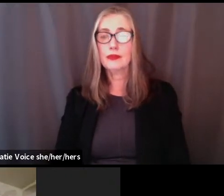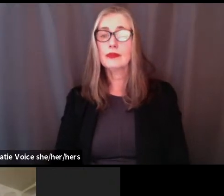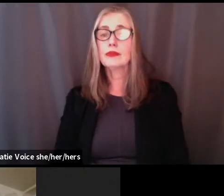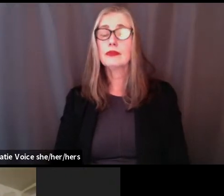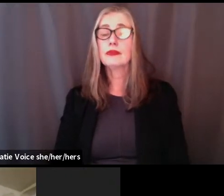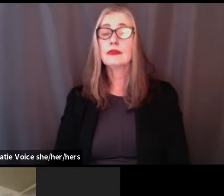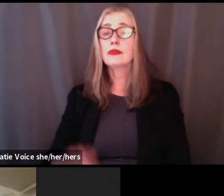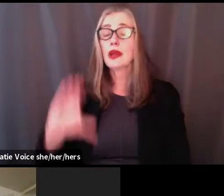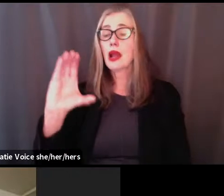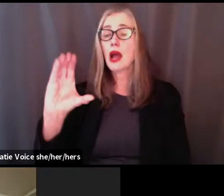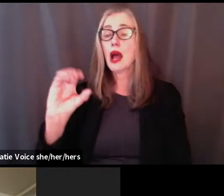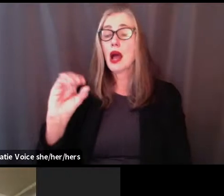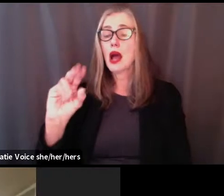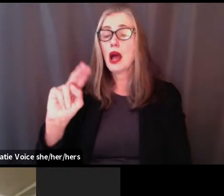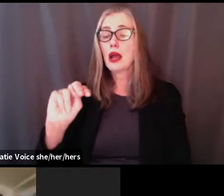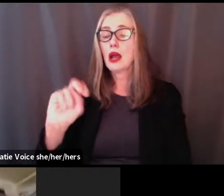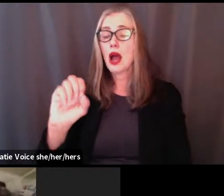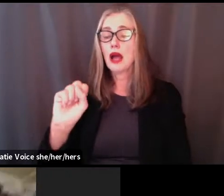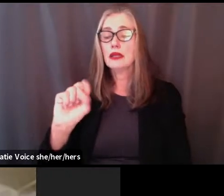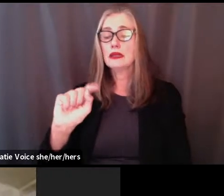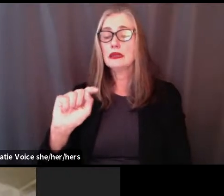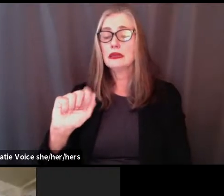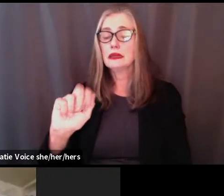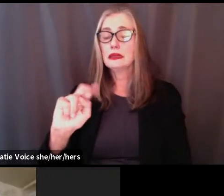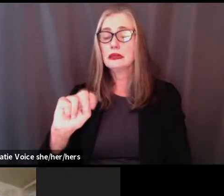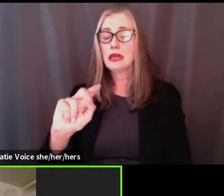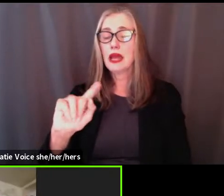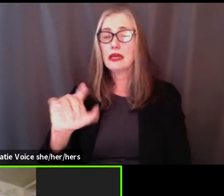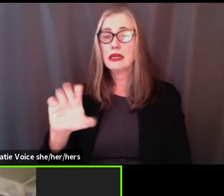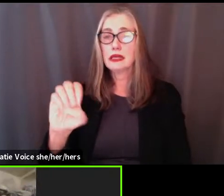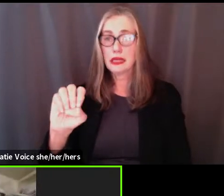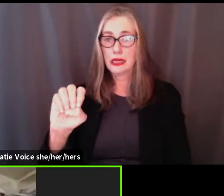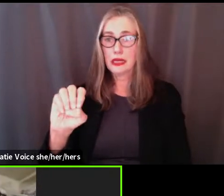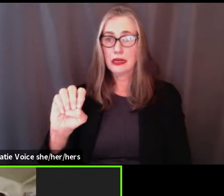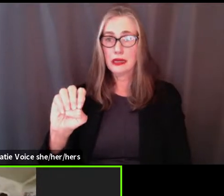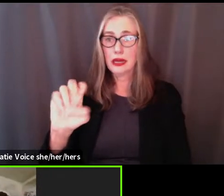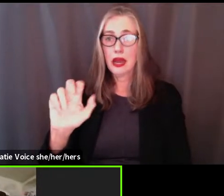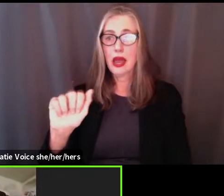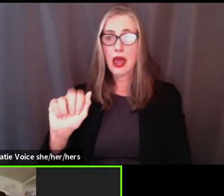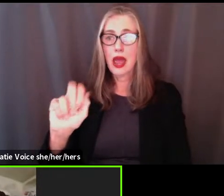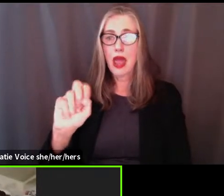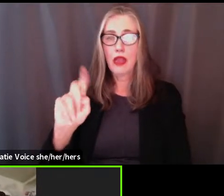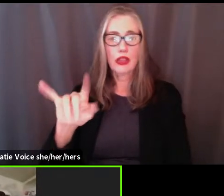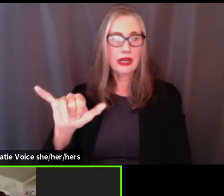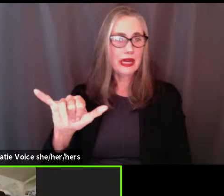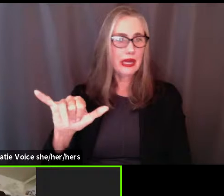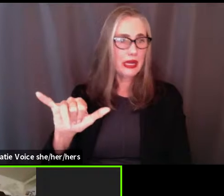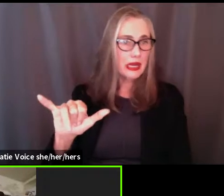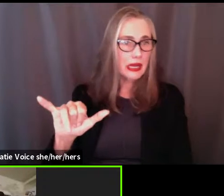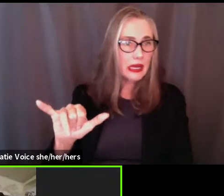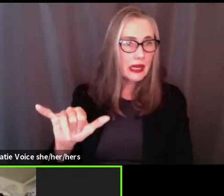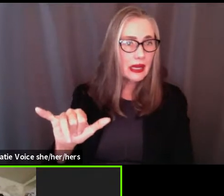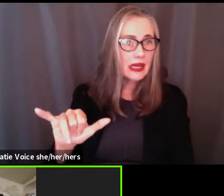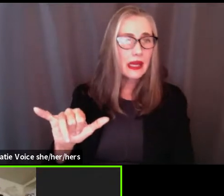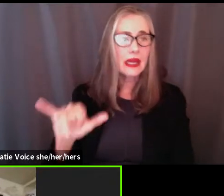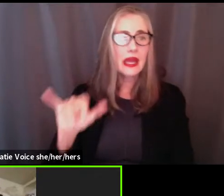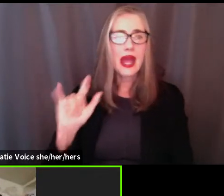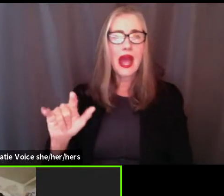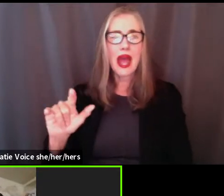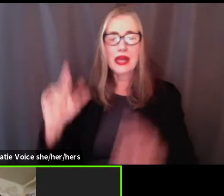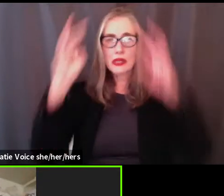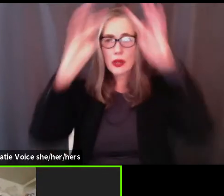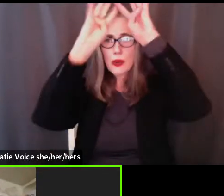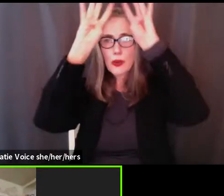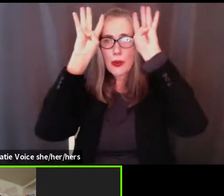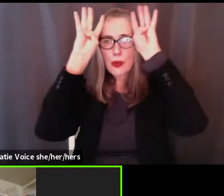Constantine Anthony. Thank you. Yes, as chair of the Disabilities Caucus, I support